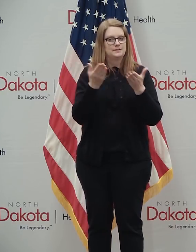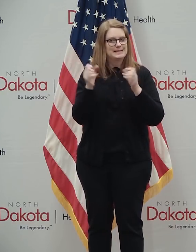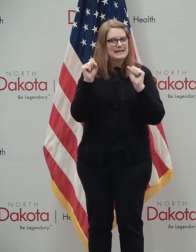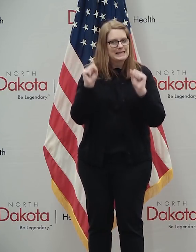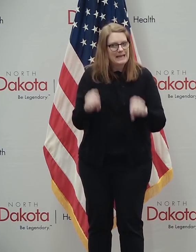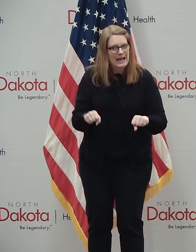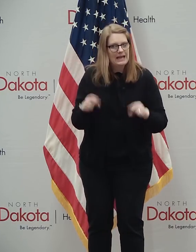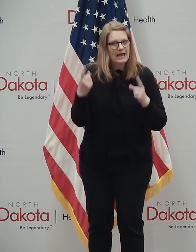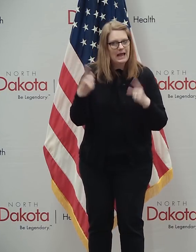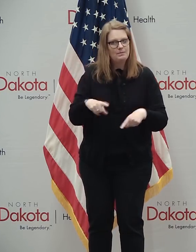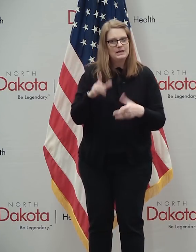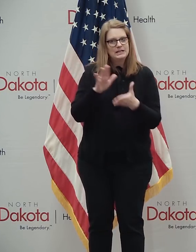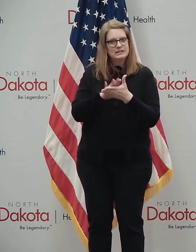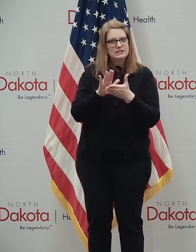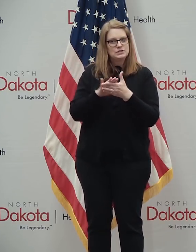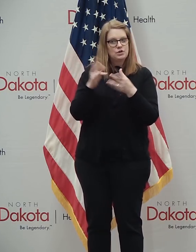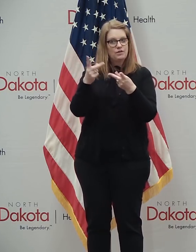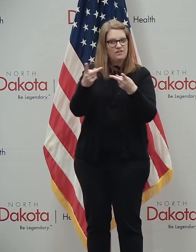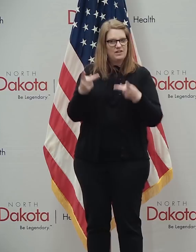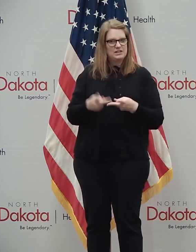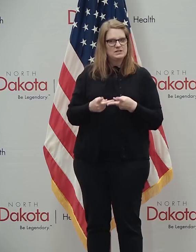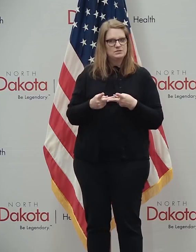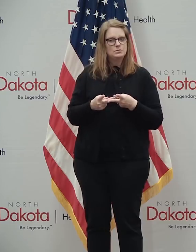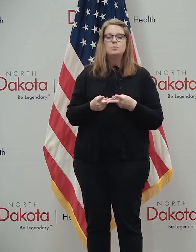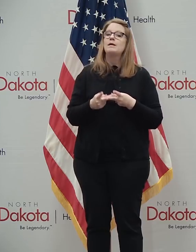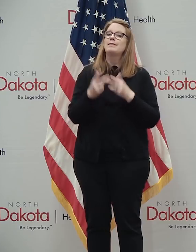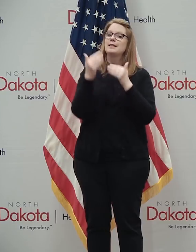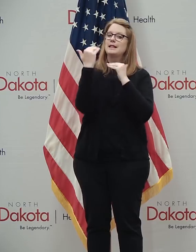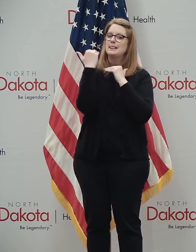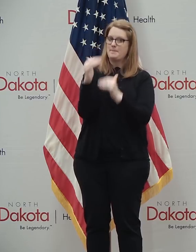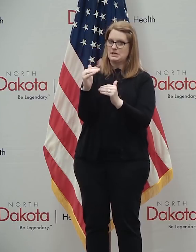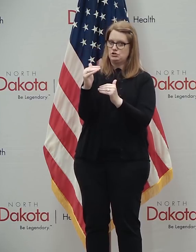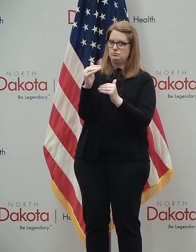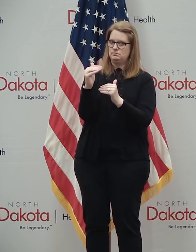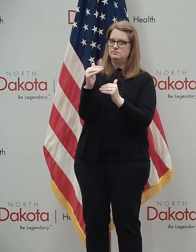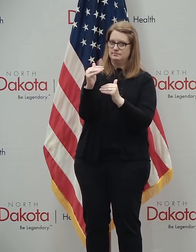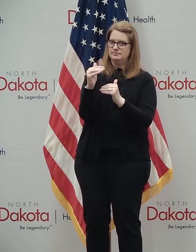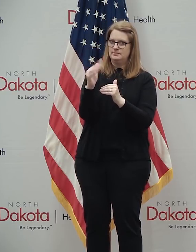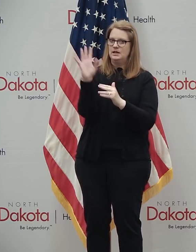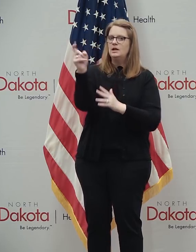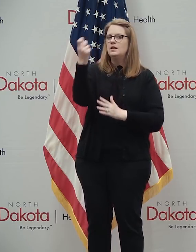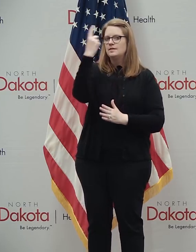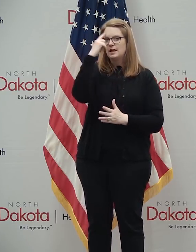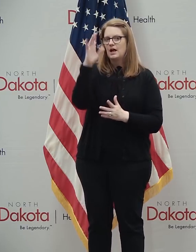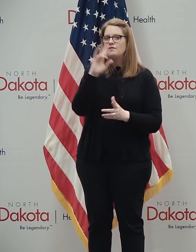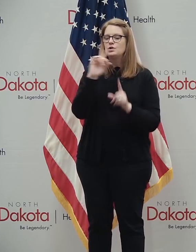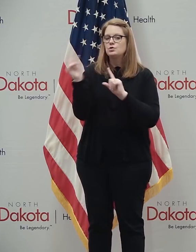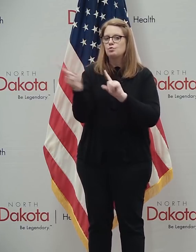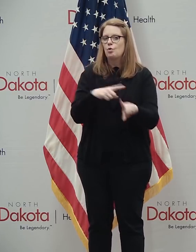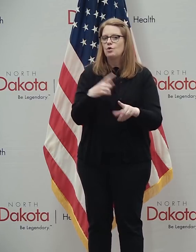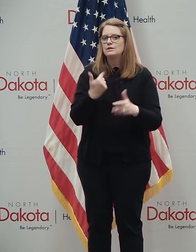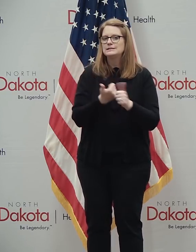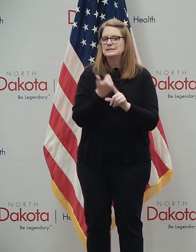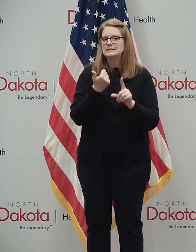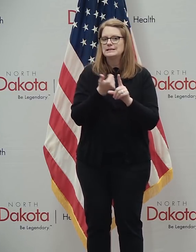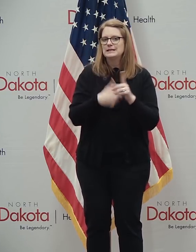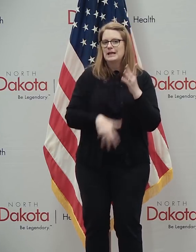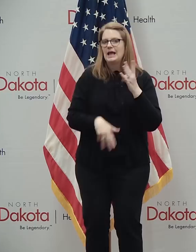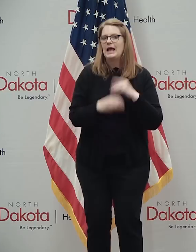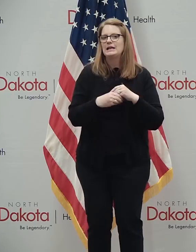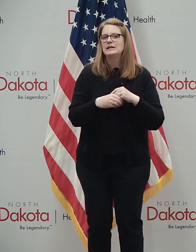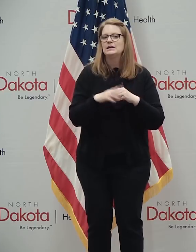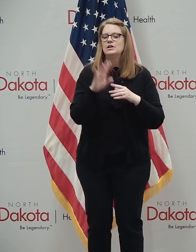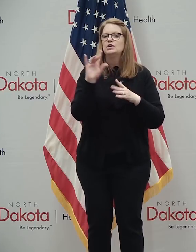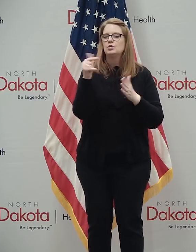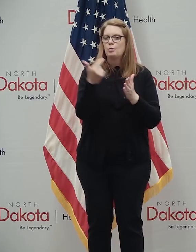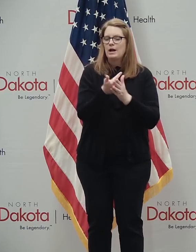school facilities with some limitations. The governor's order has been amended to allow graduation ceremonies, celebrations